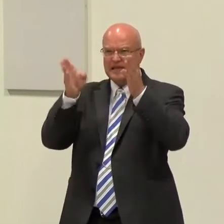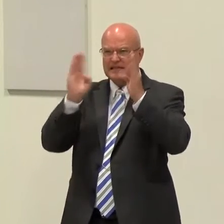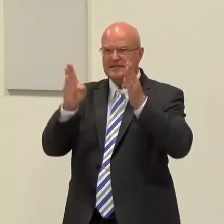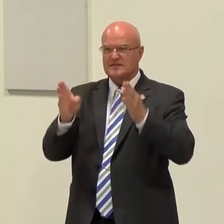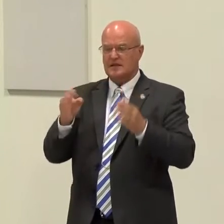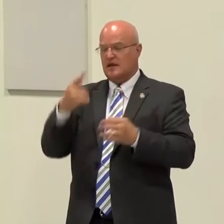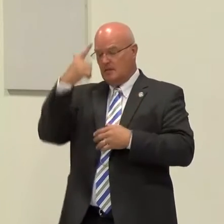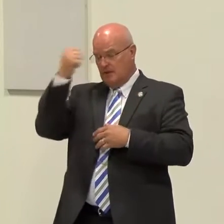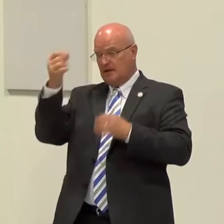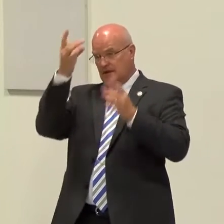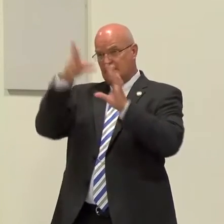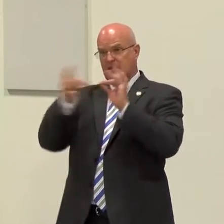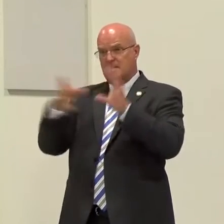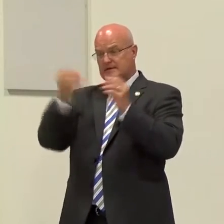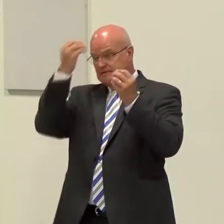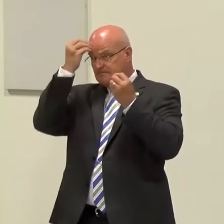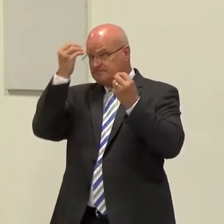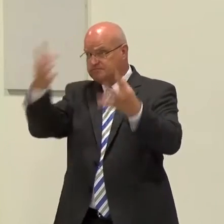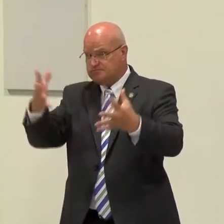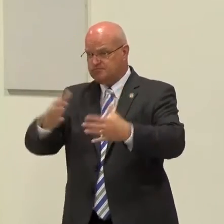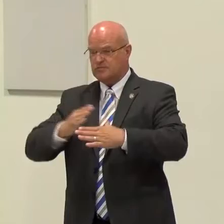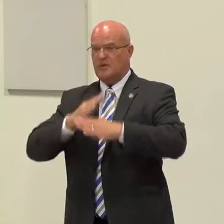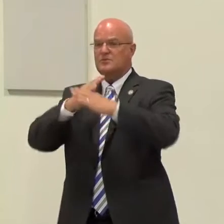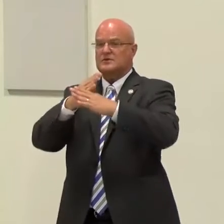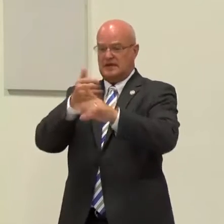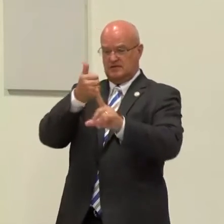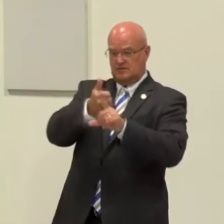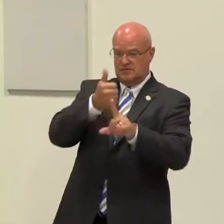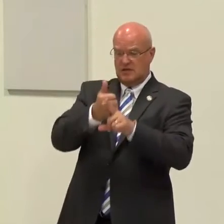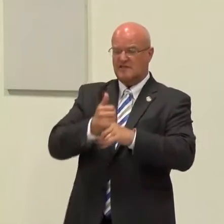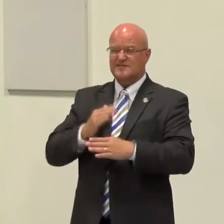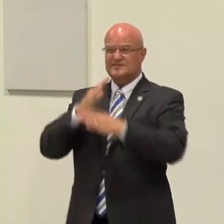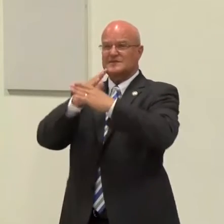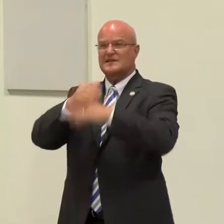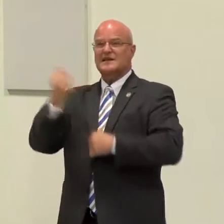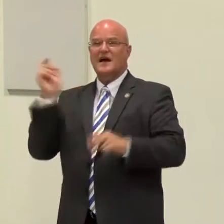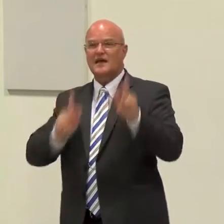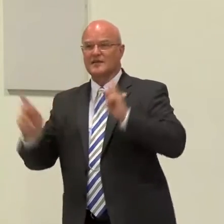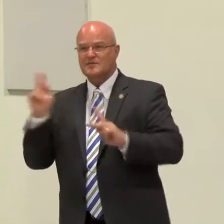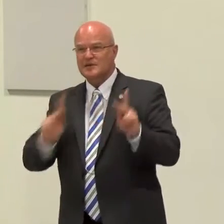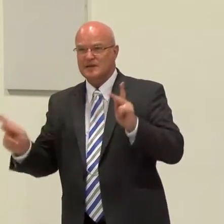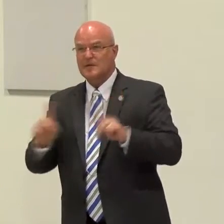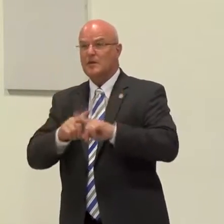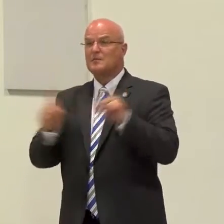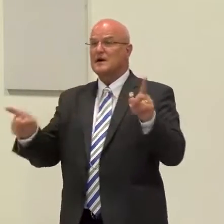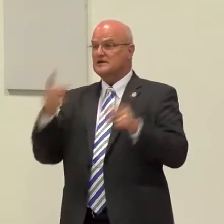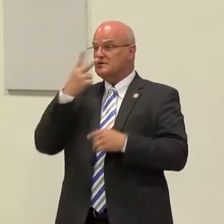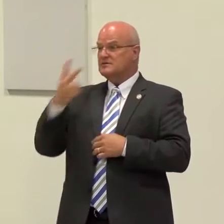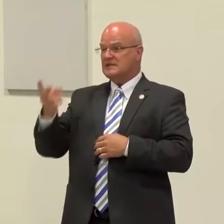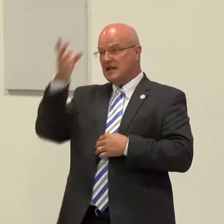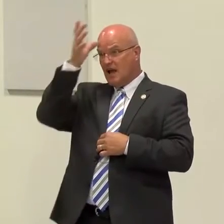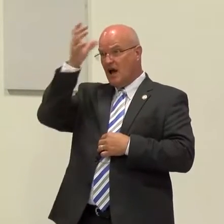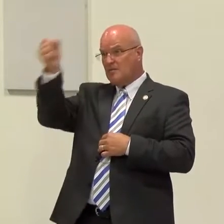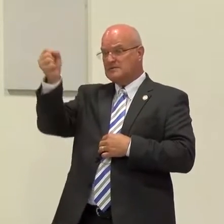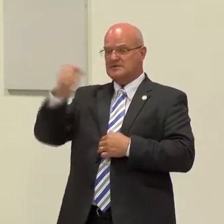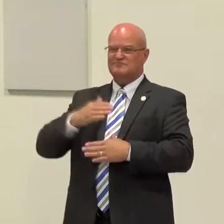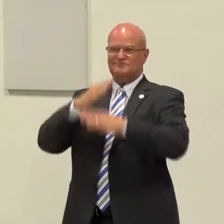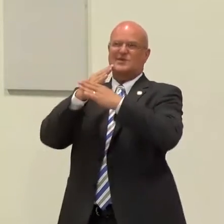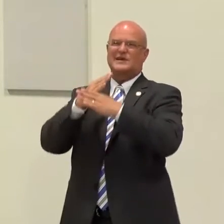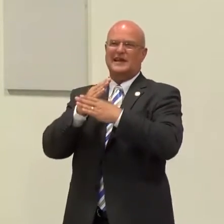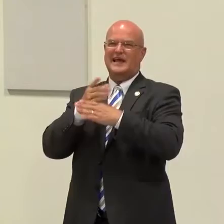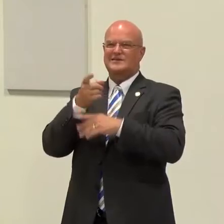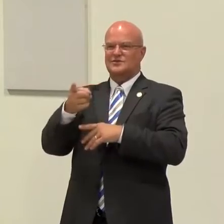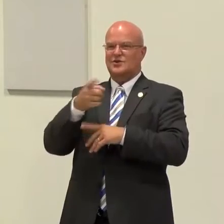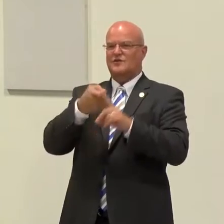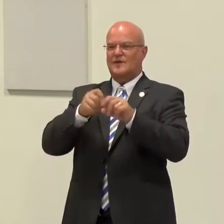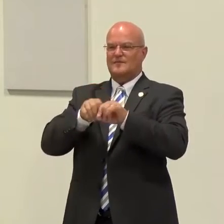consistently as to how you protect others. But it's also common sense, as you can see, that protects you and others